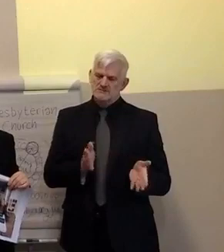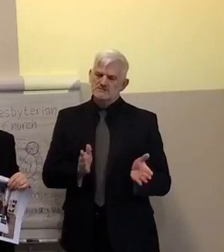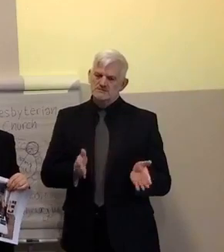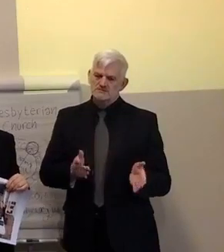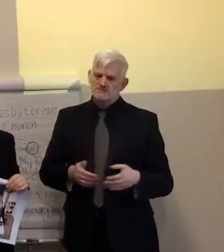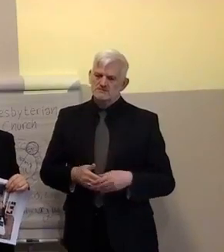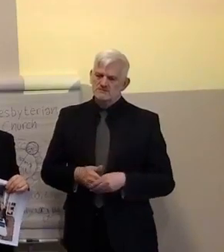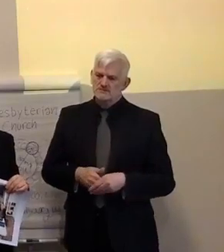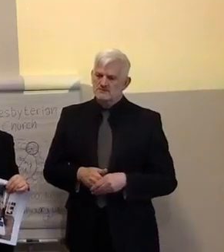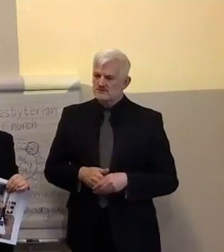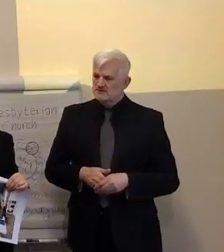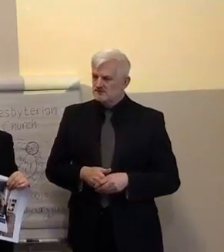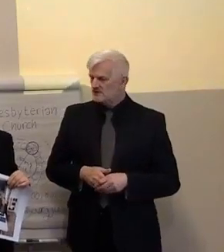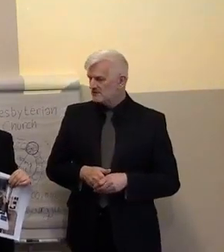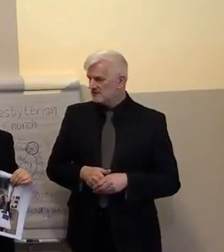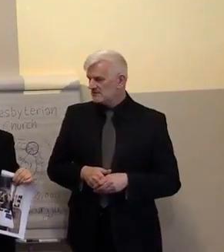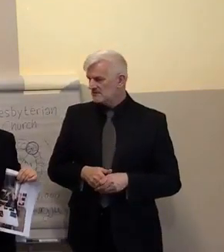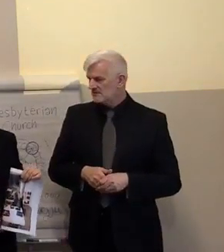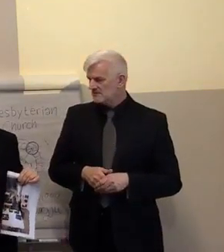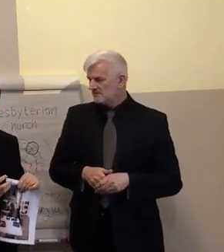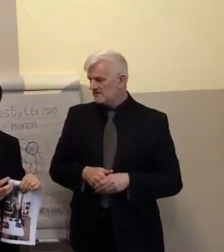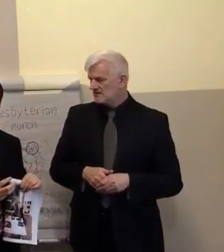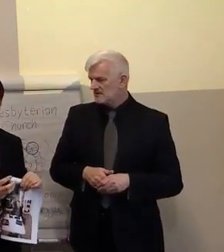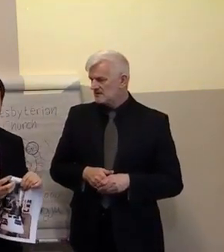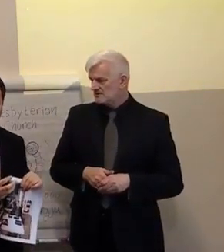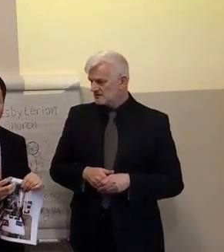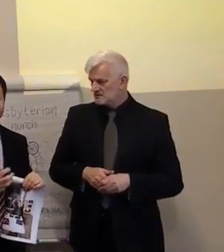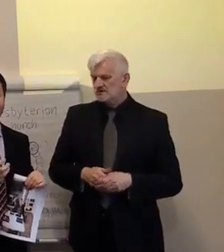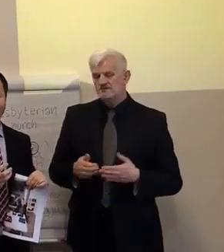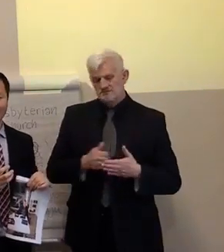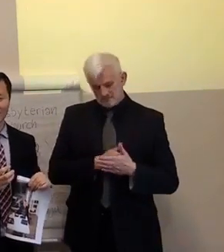So I kept worship together and